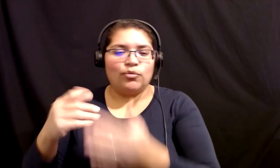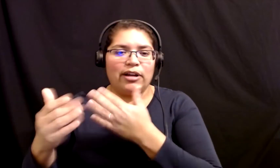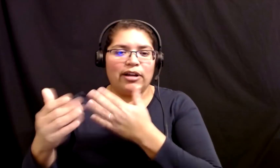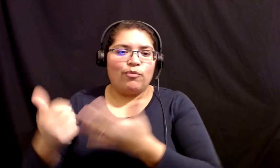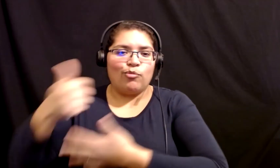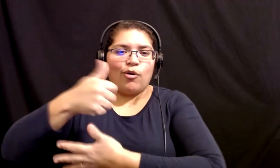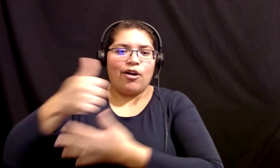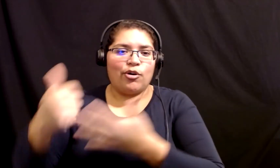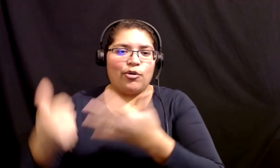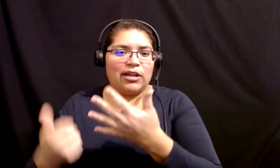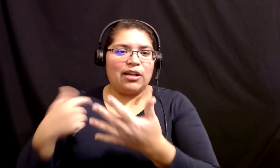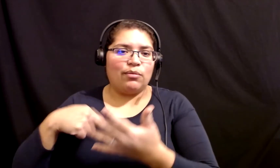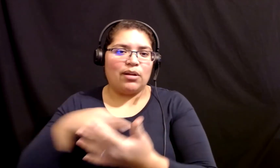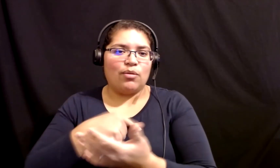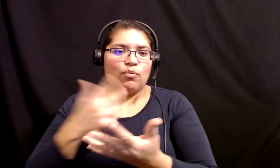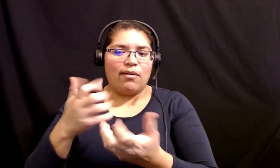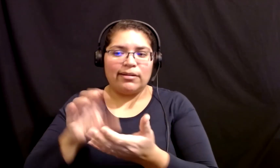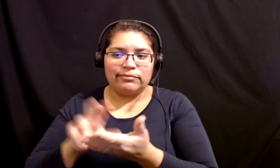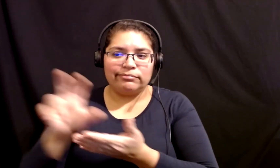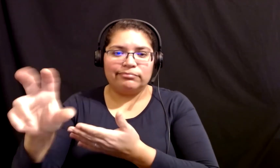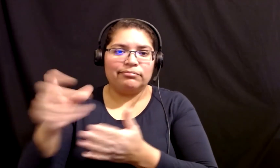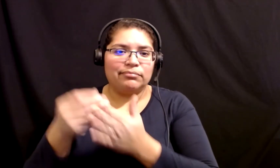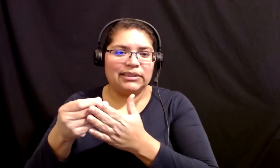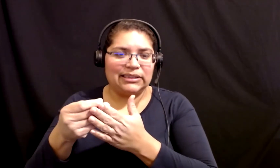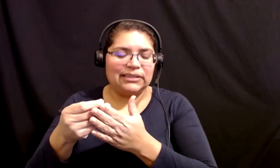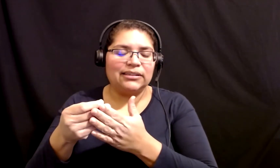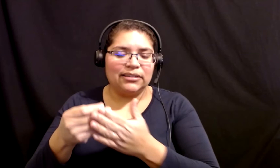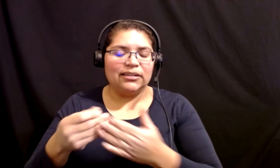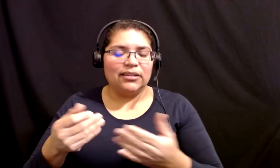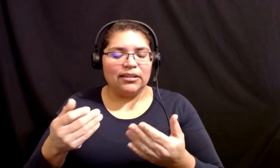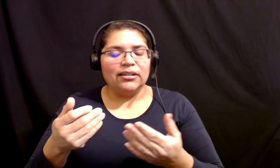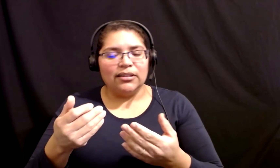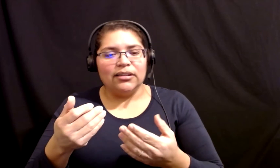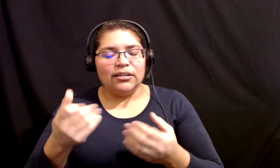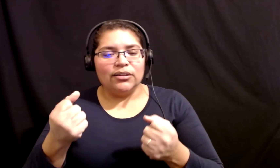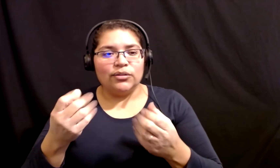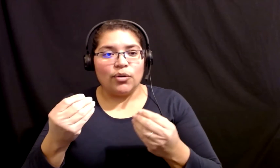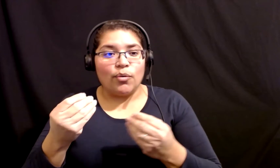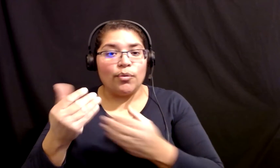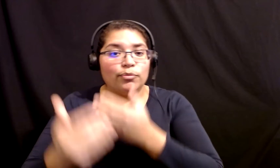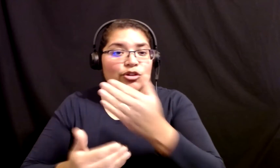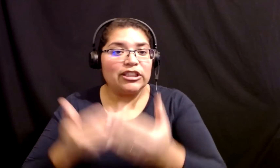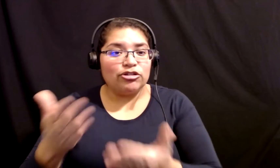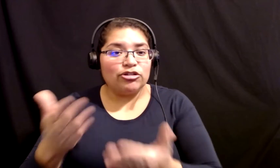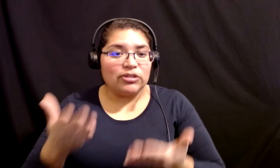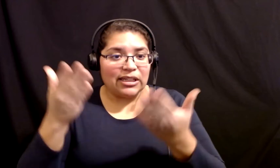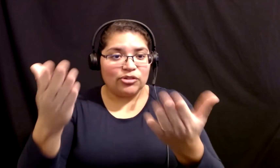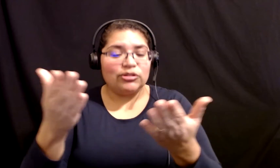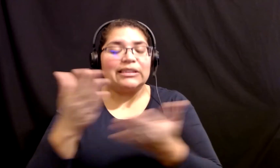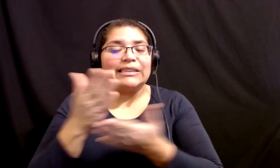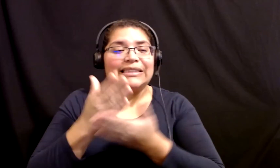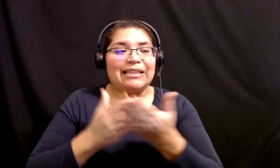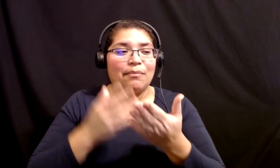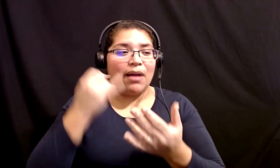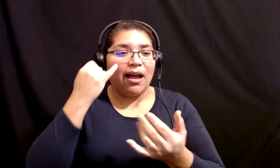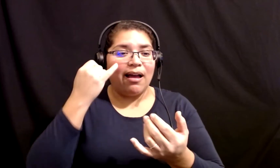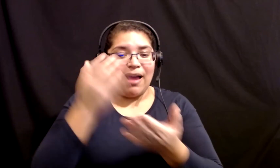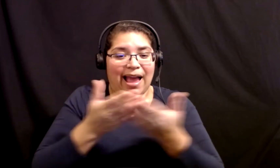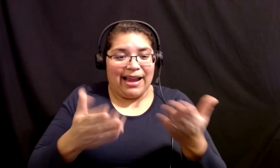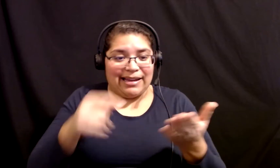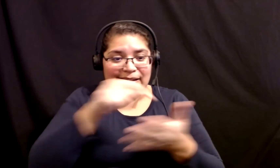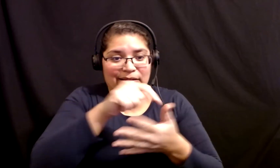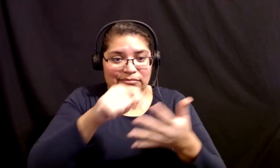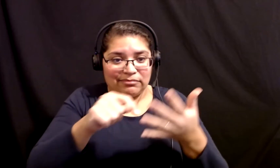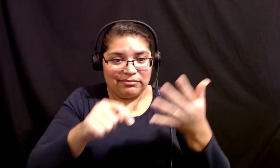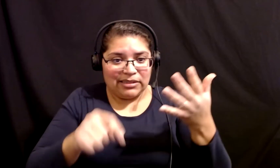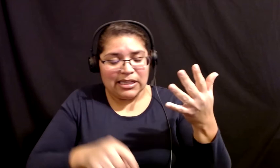items we would like to put our money into. And so the procedural suggestion is some of these items, it seems like are best to be